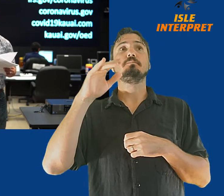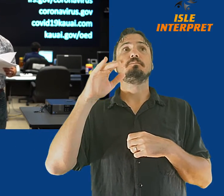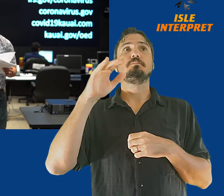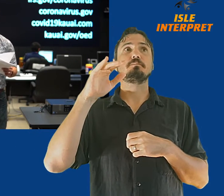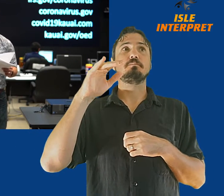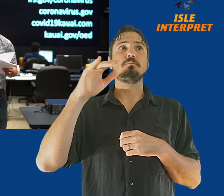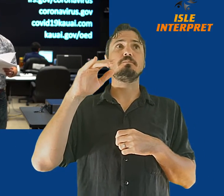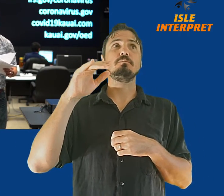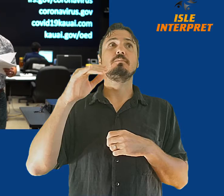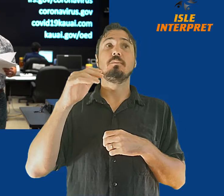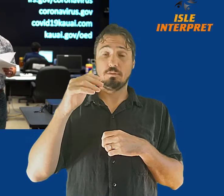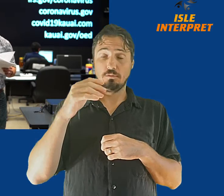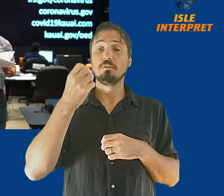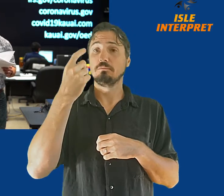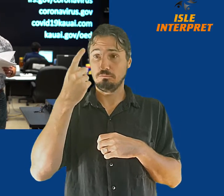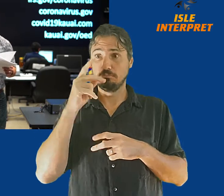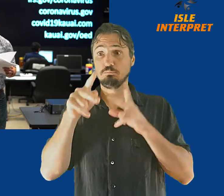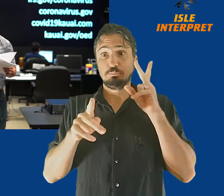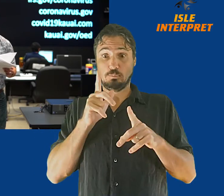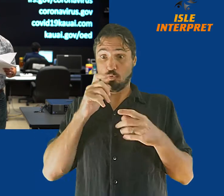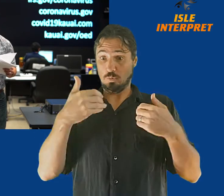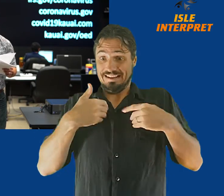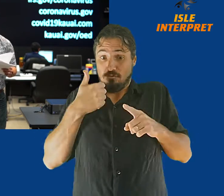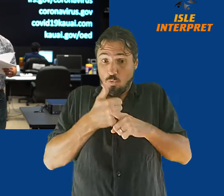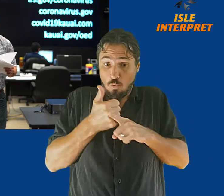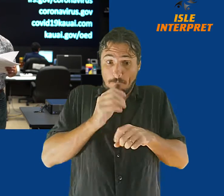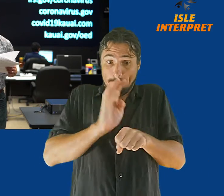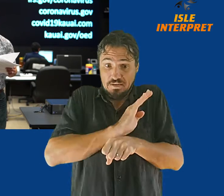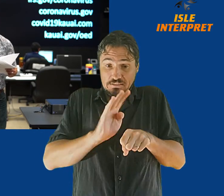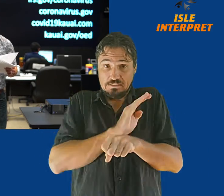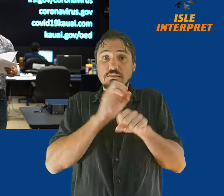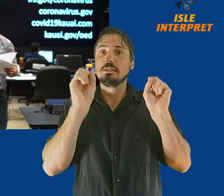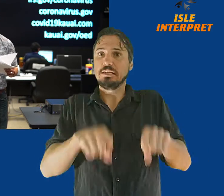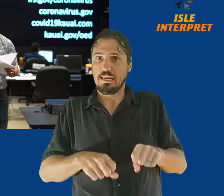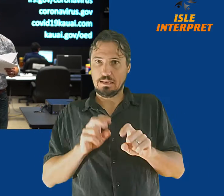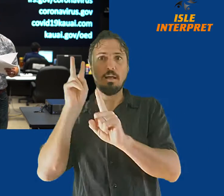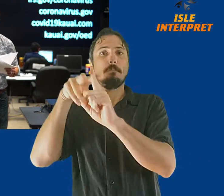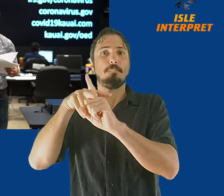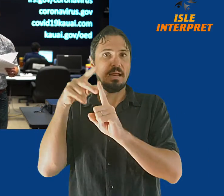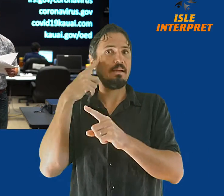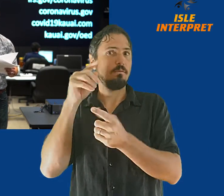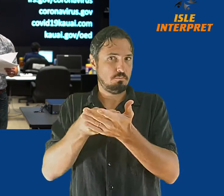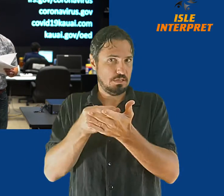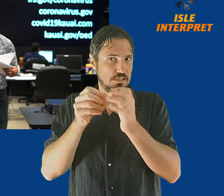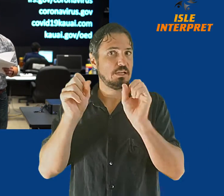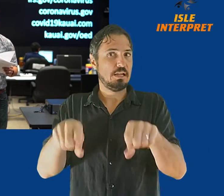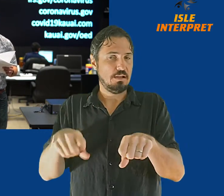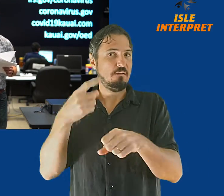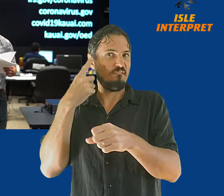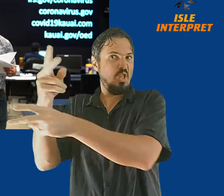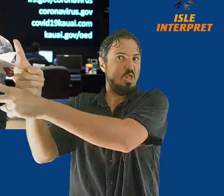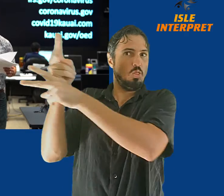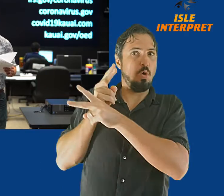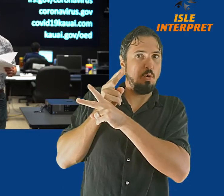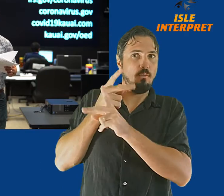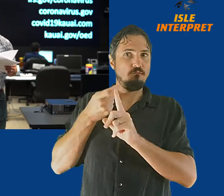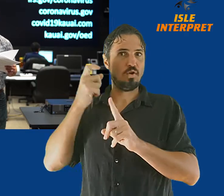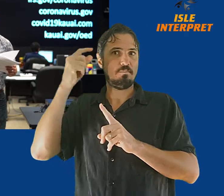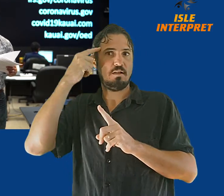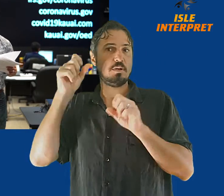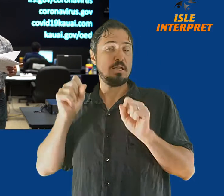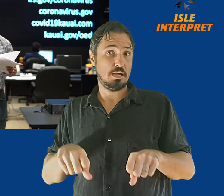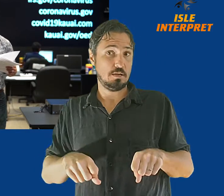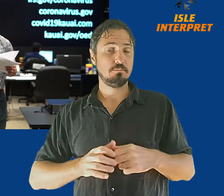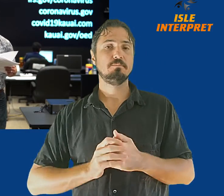independent contractors and sole proprietorships. Go to sba.gov for more details.